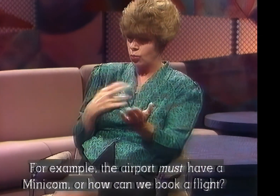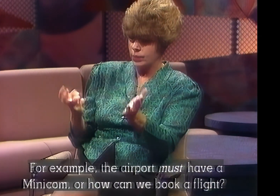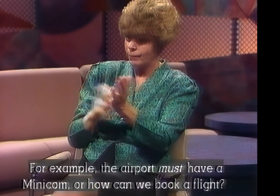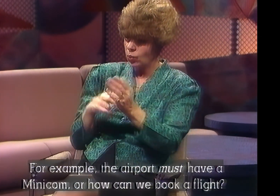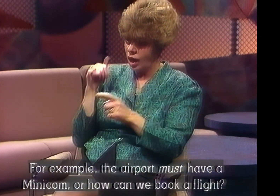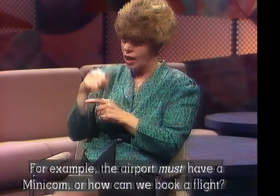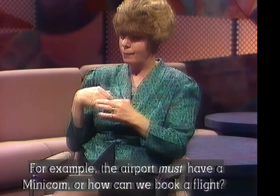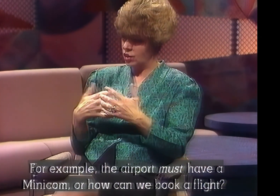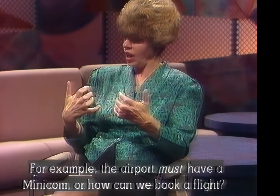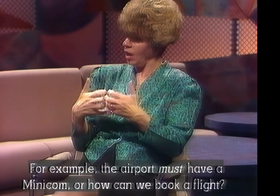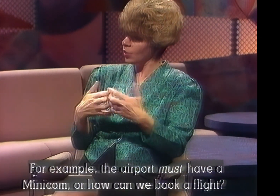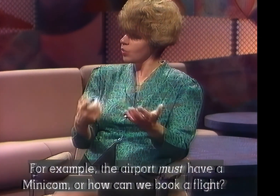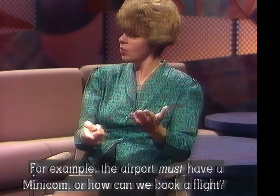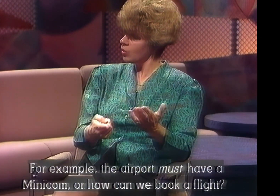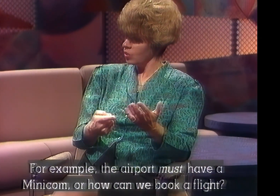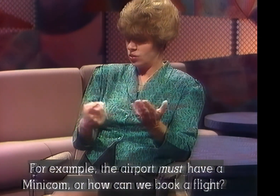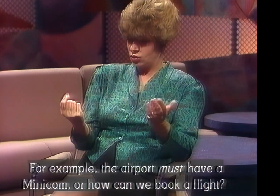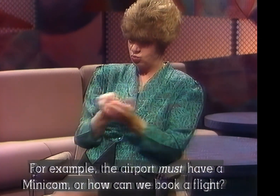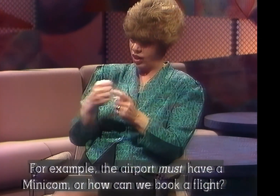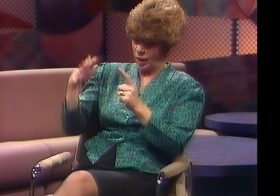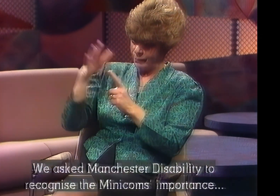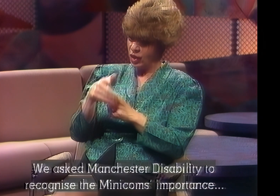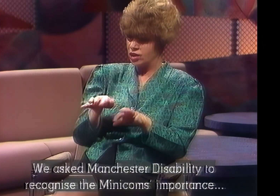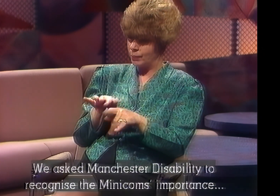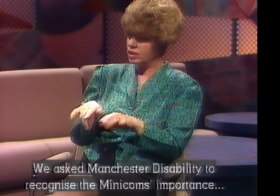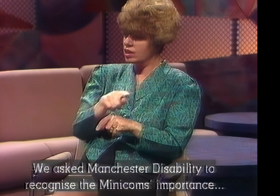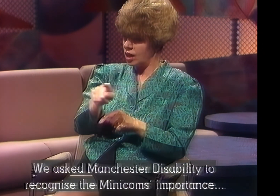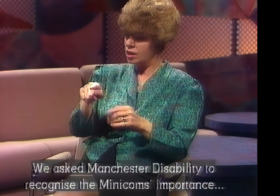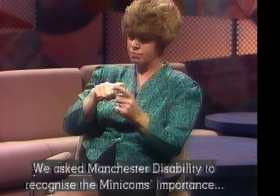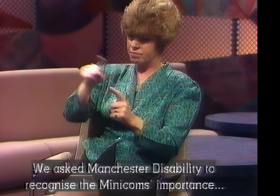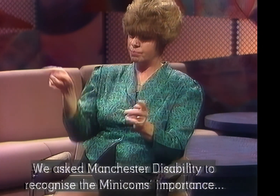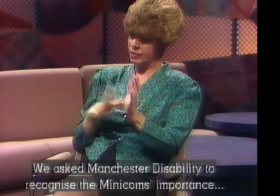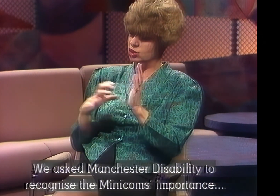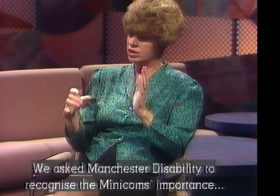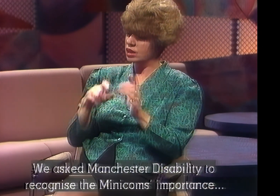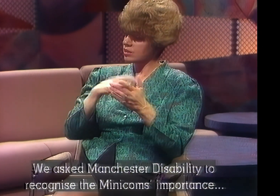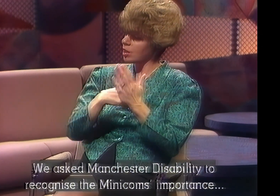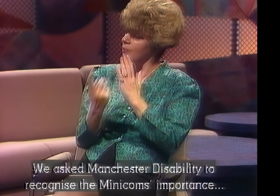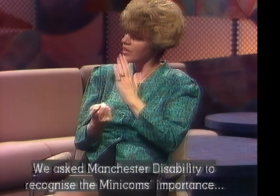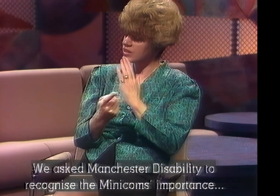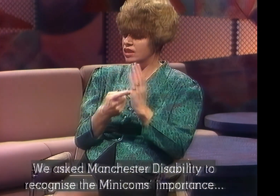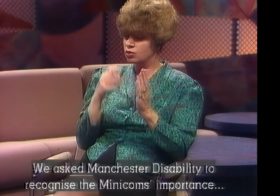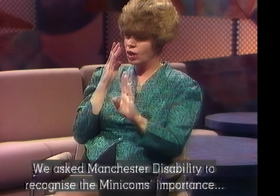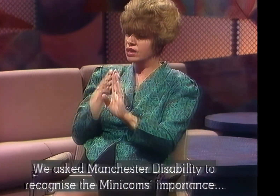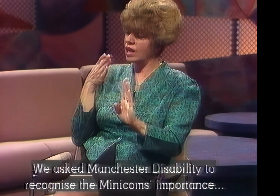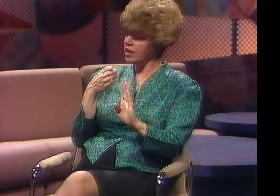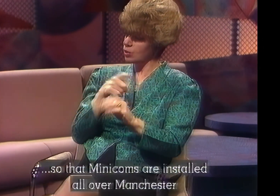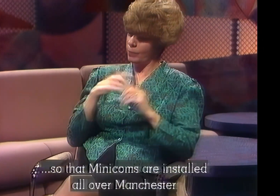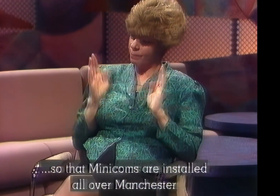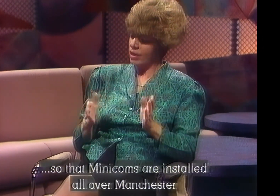minicom, otherwise how can we phone up to book a flight? These minicoms are vital and we asked Manchester Disability to recognise their importance so that minicoms